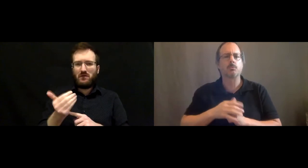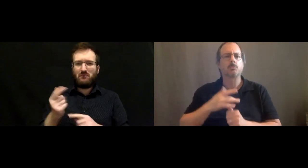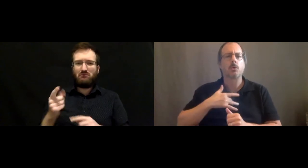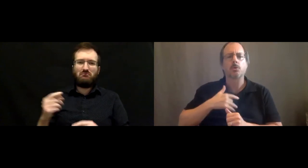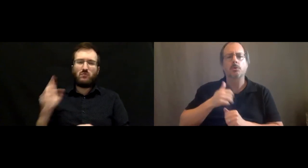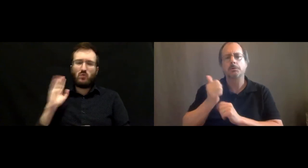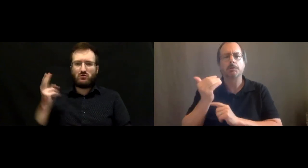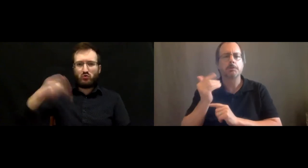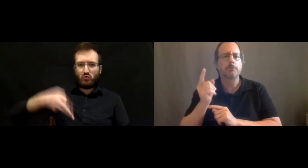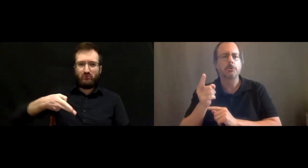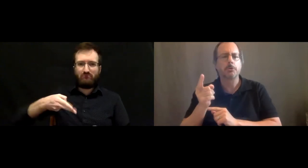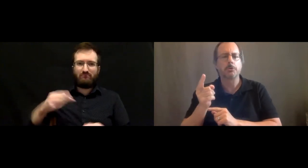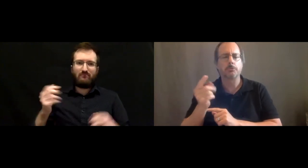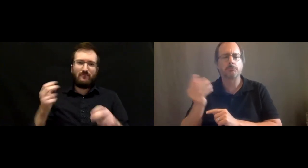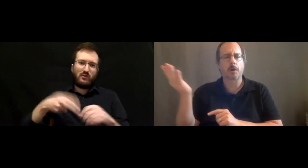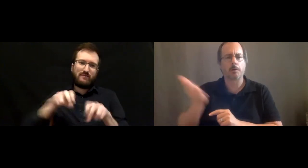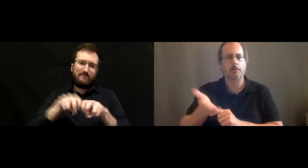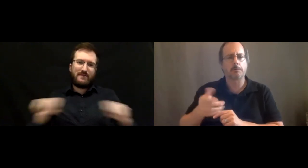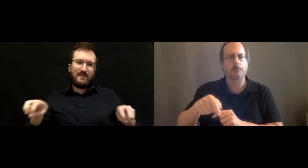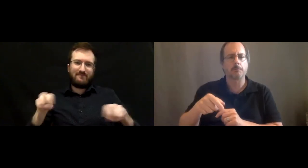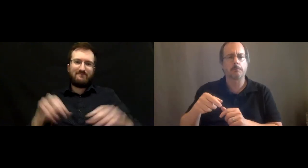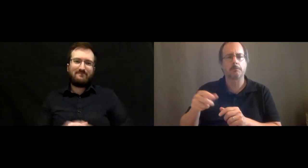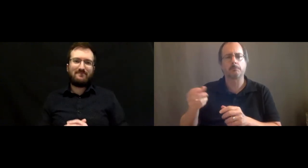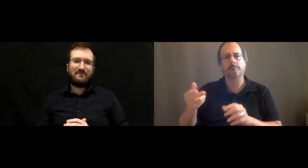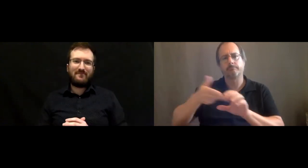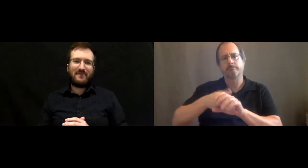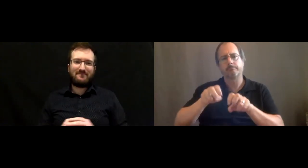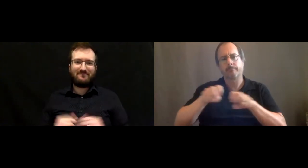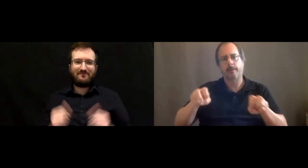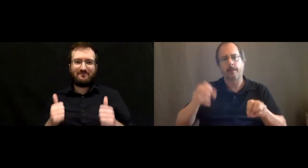He'll be joining us shortly, I'd say in the next 10 or 15 minutes.